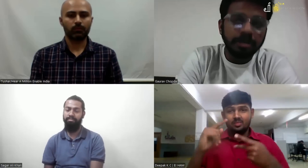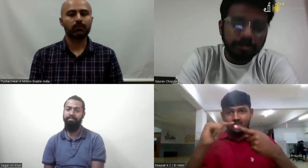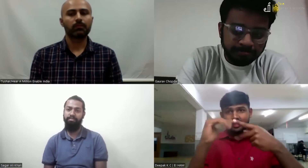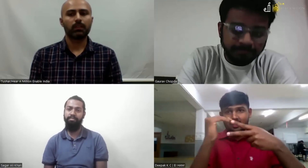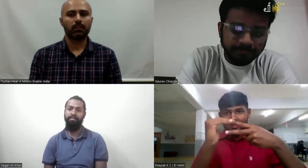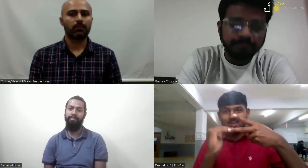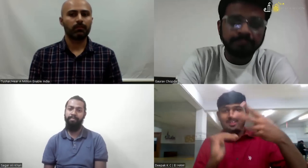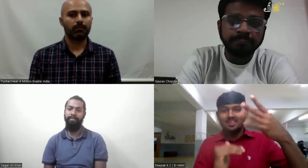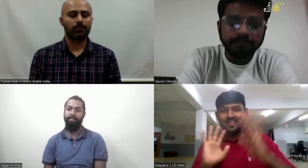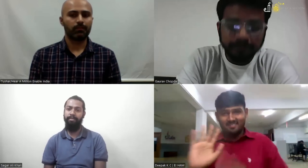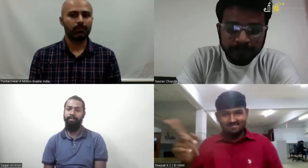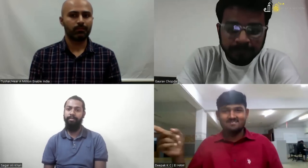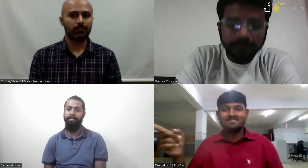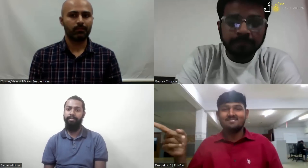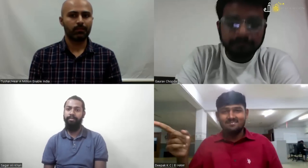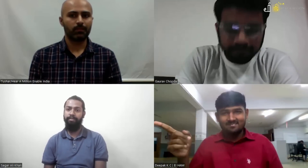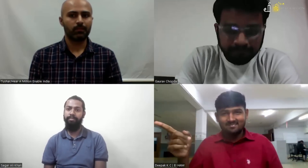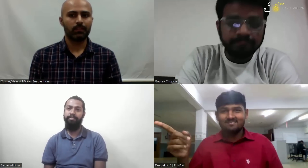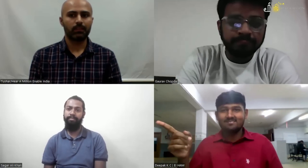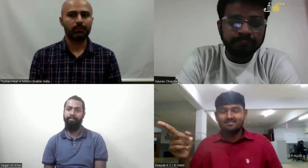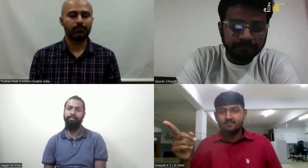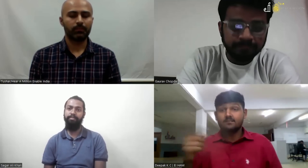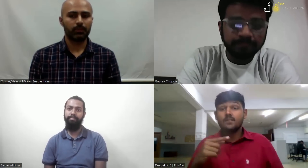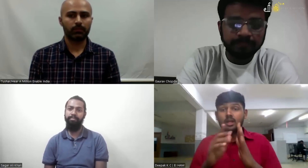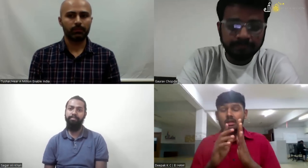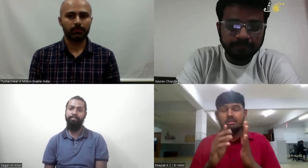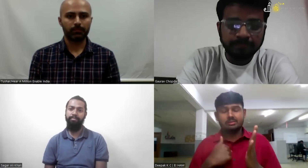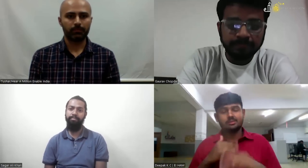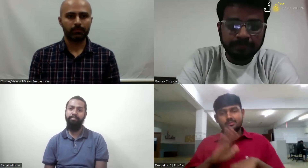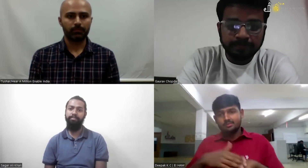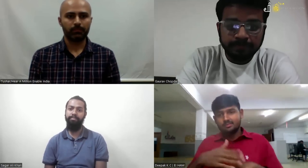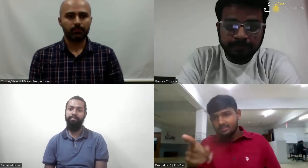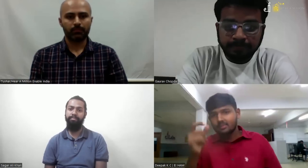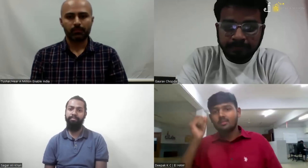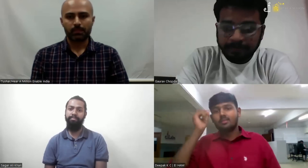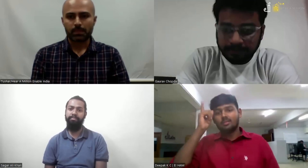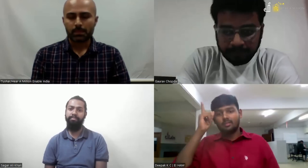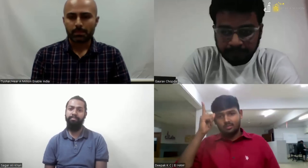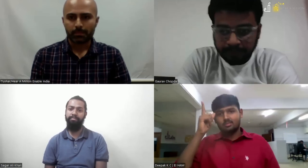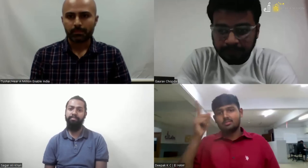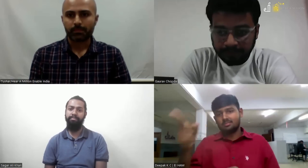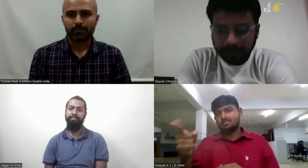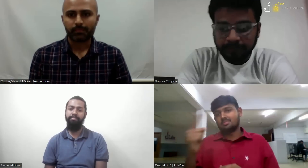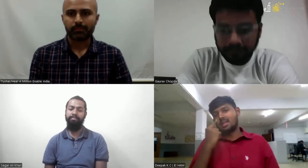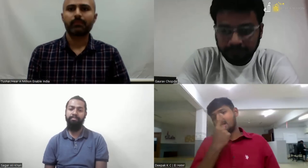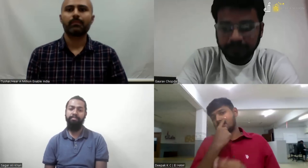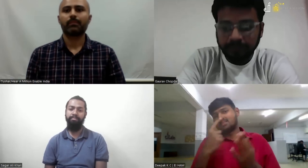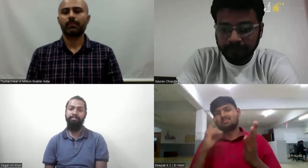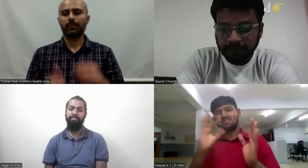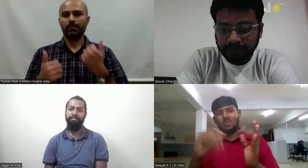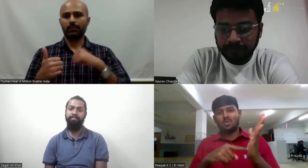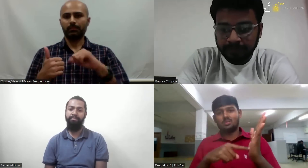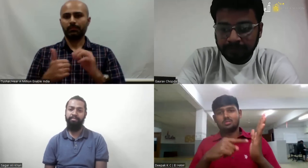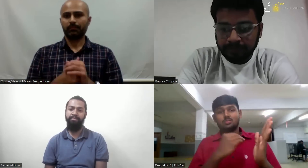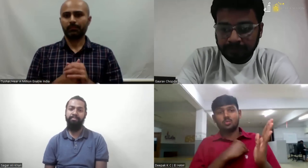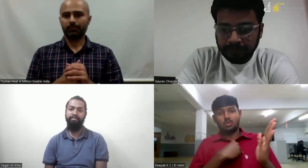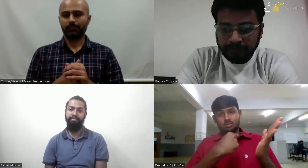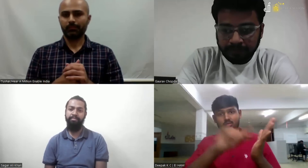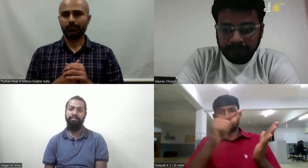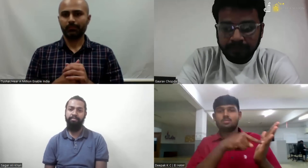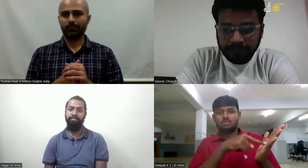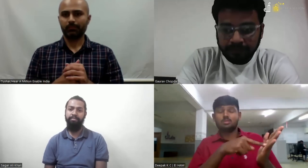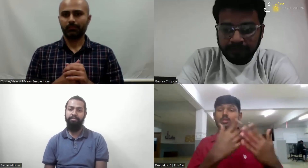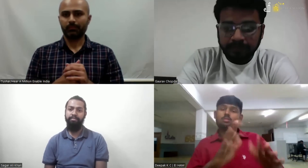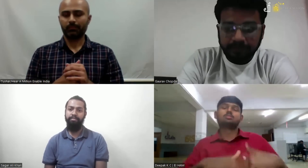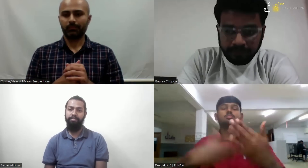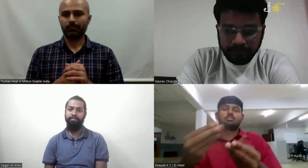I don't know what could be the rules for the four-wheelers. They might be having a rules regulation for the eye test also,